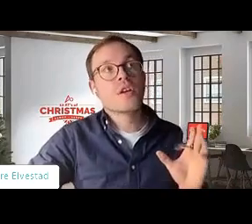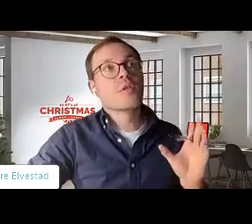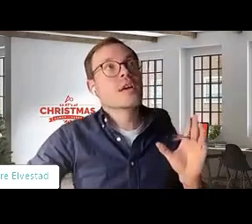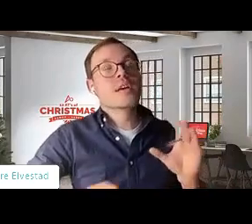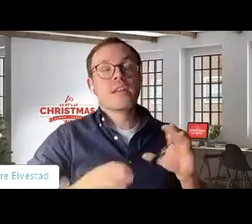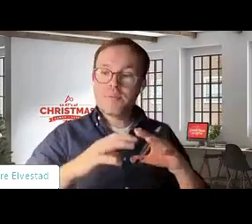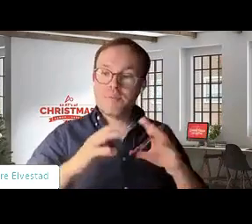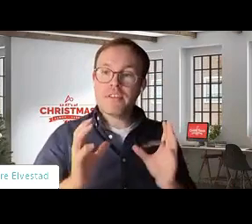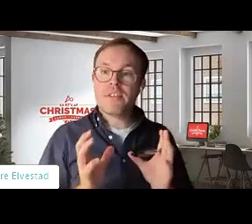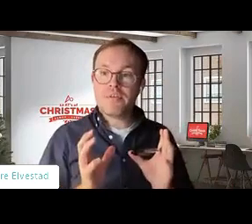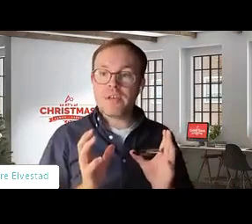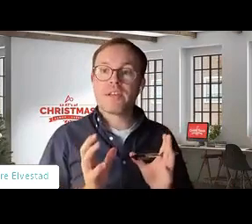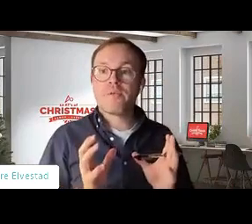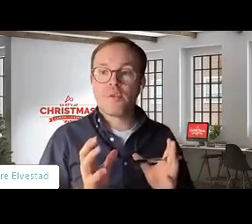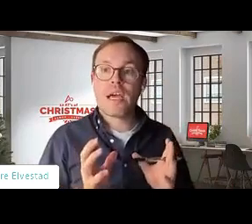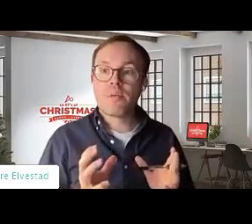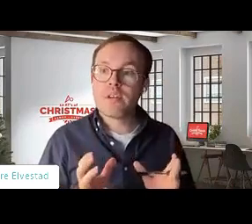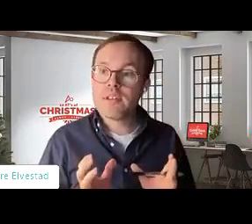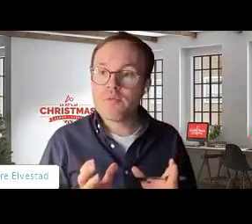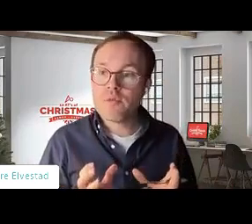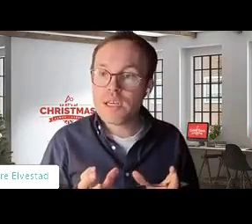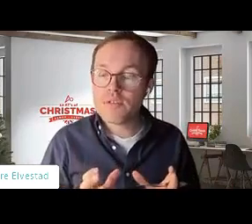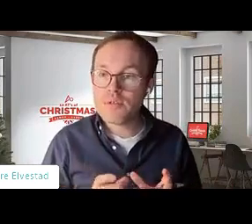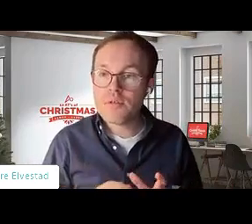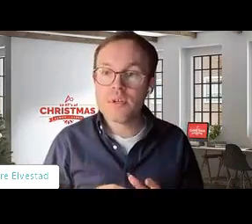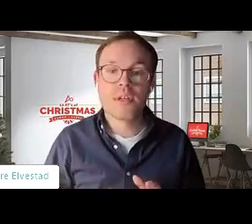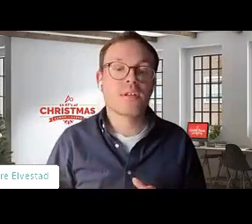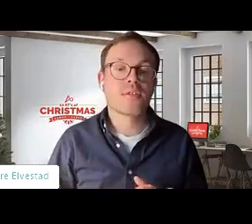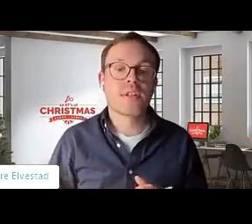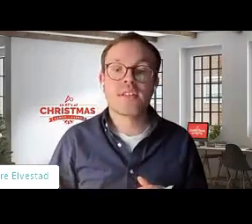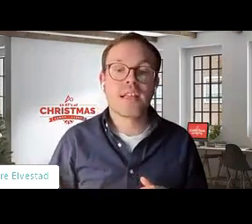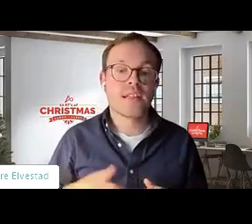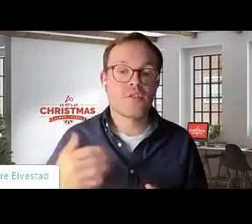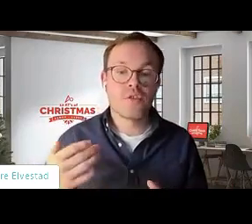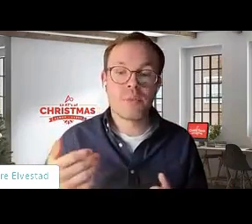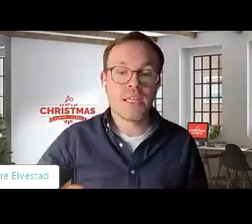a specific vocabulary that they would like to do, so let's say that this could be